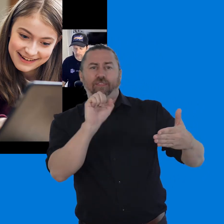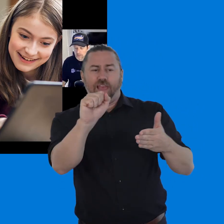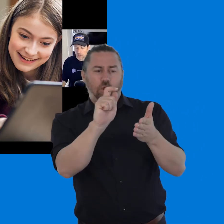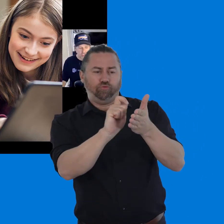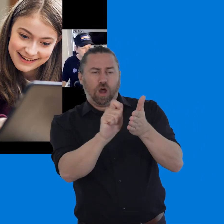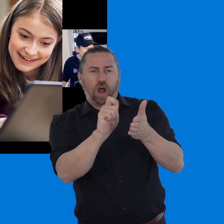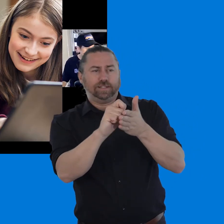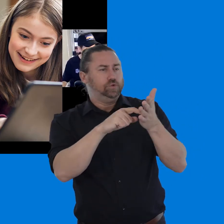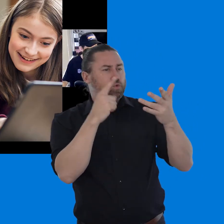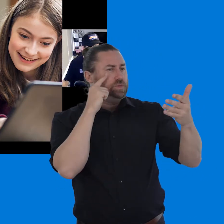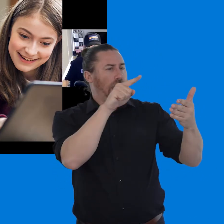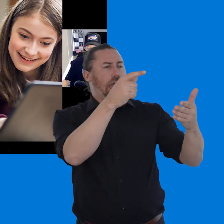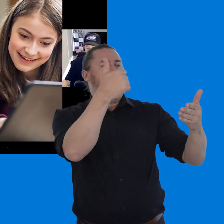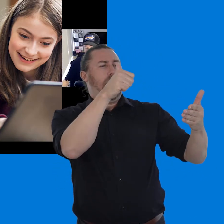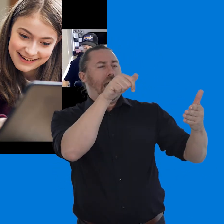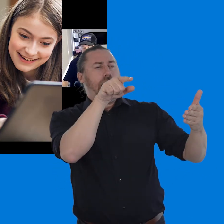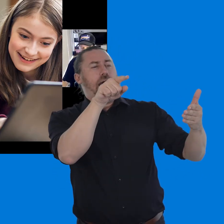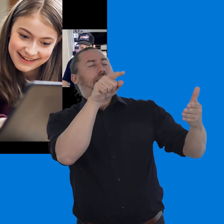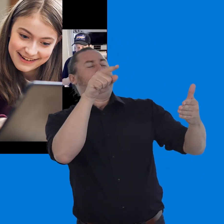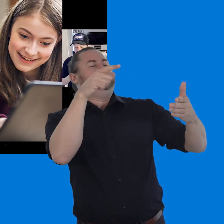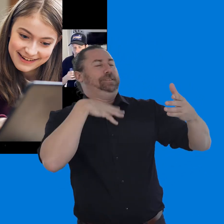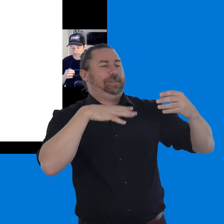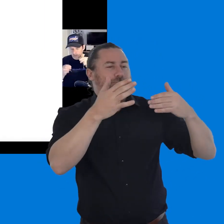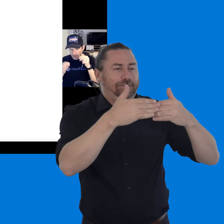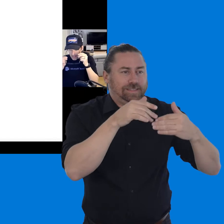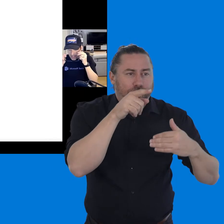on. So what we've done at Microsoft